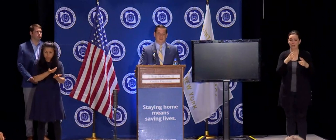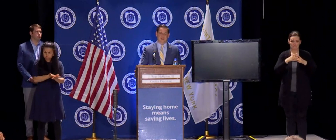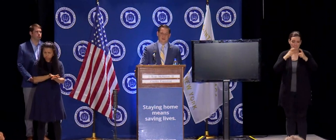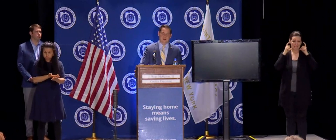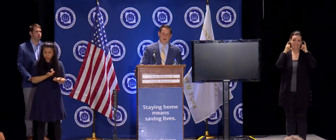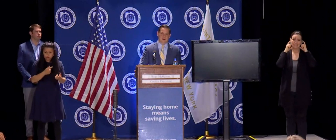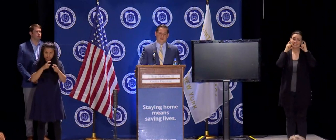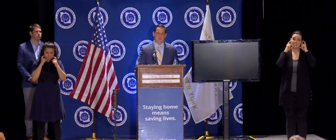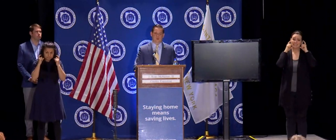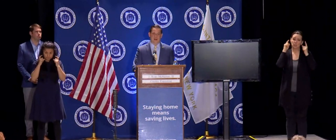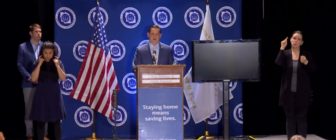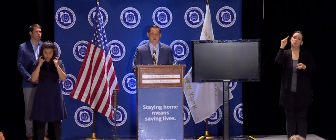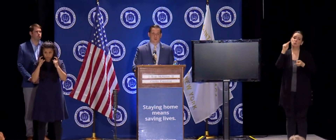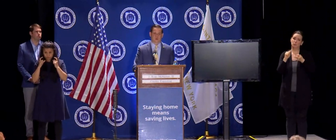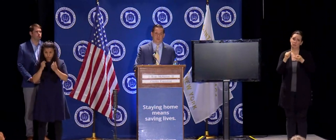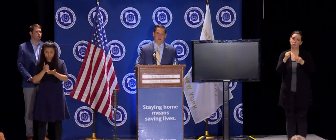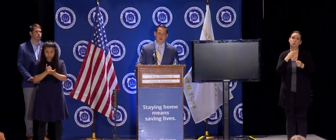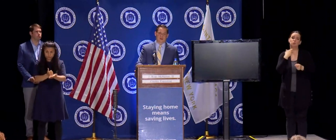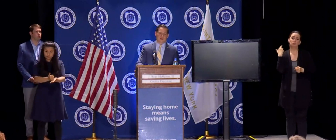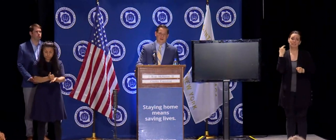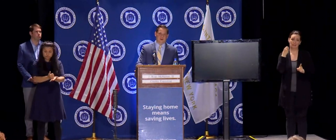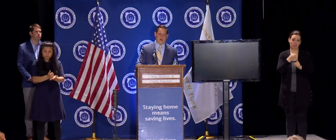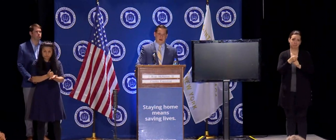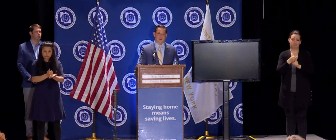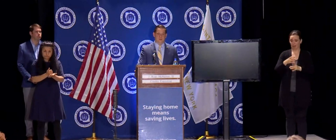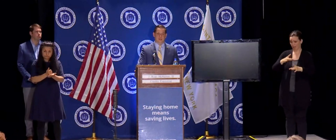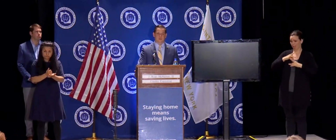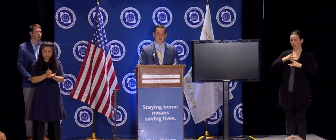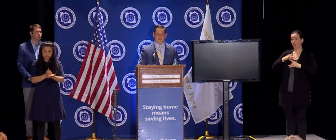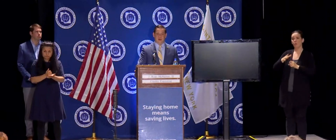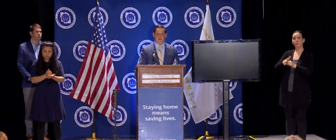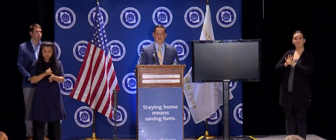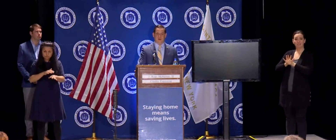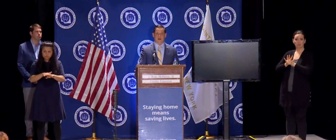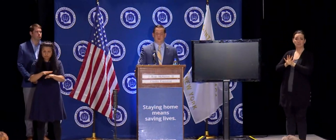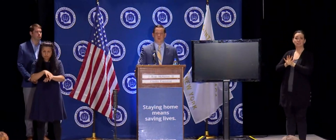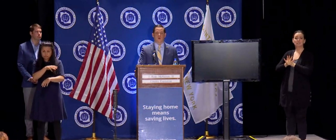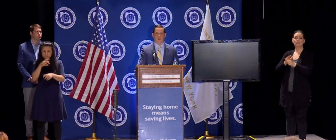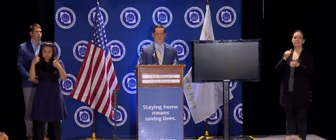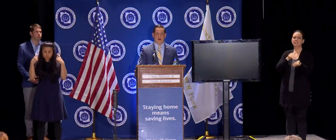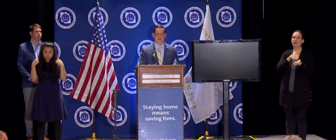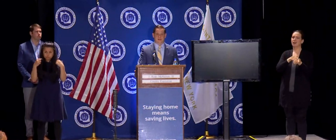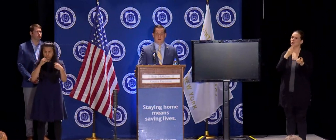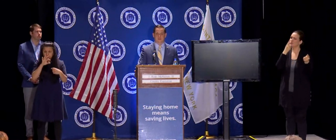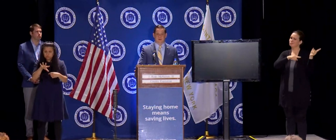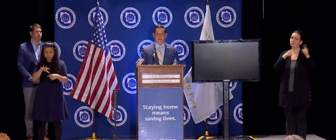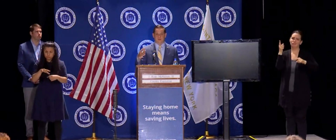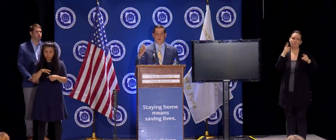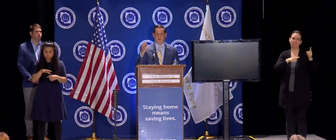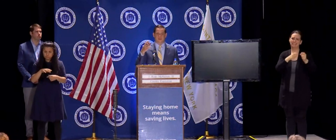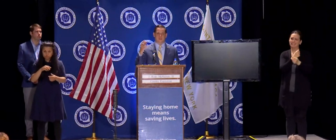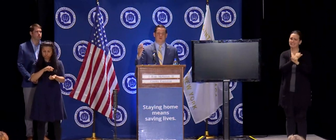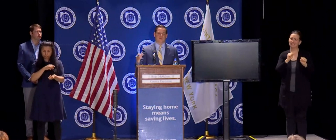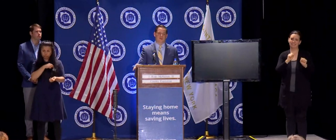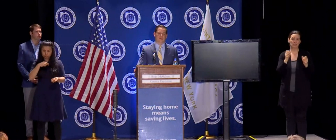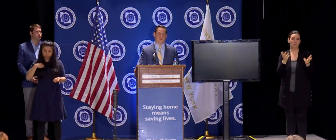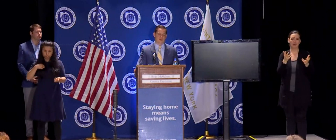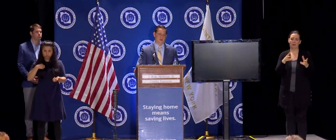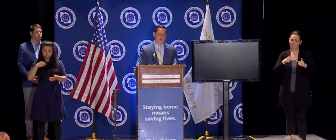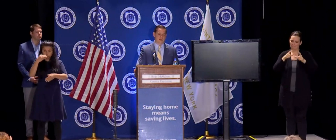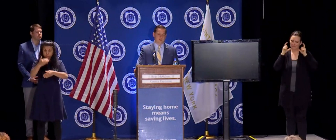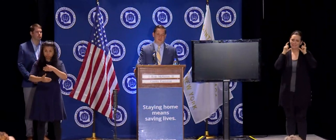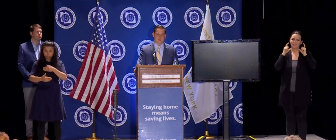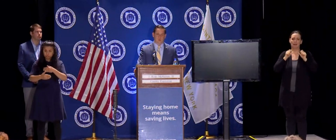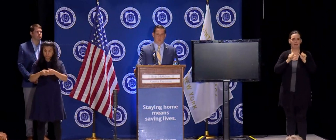mitigation technique that most doctors agree helps keep you safer than if you don't wear a mask, especially if you're going to be within 6 feet of each